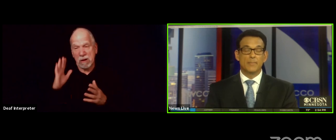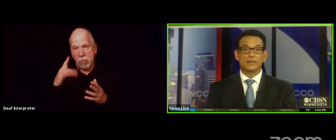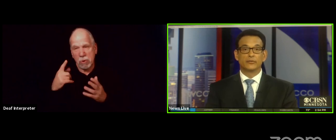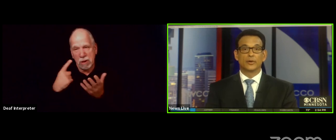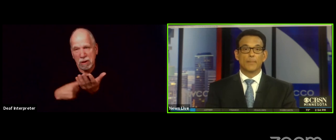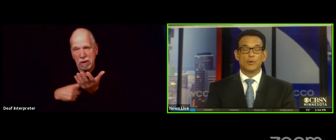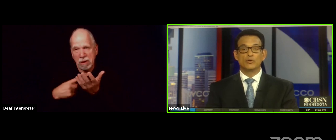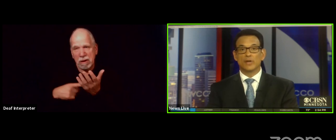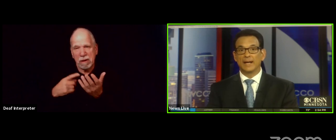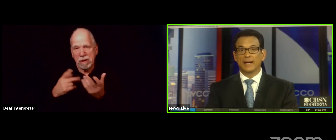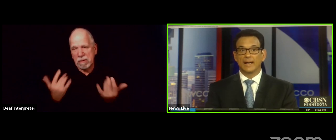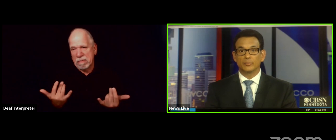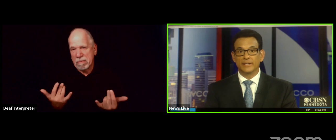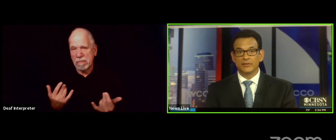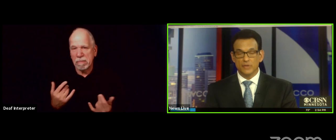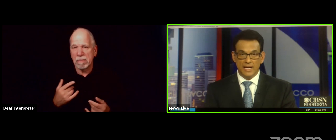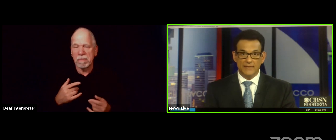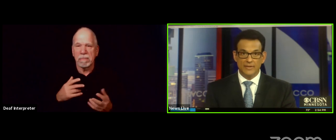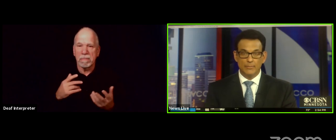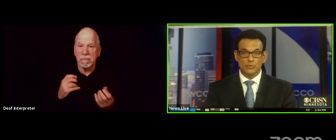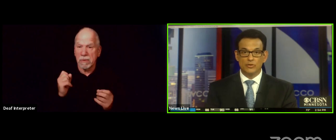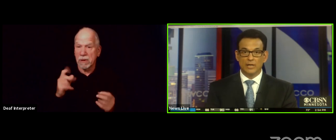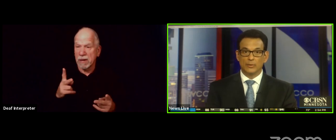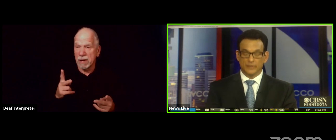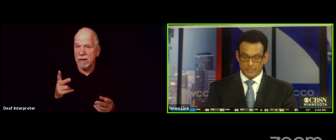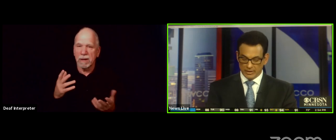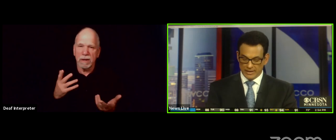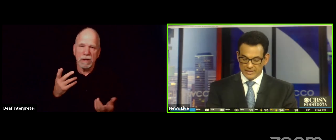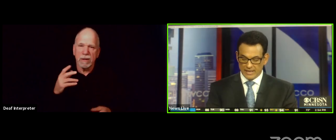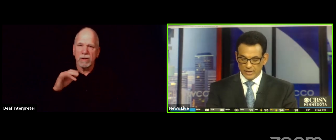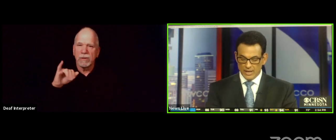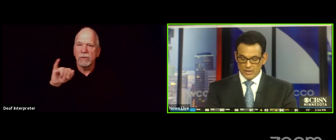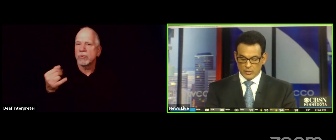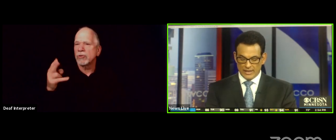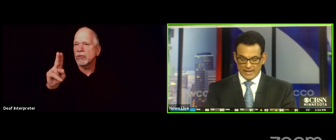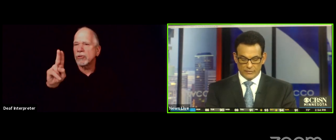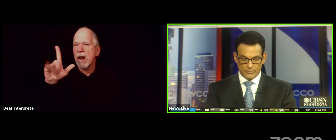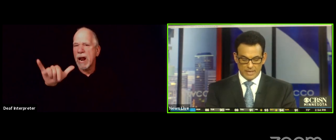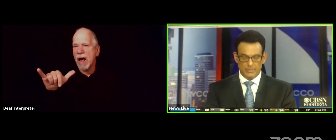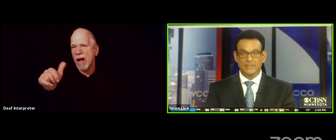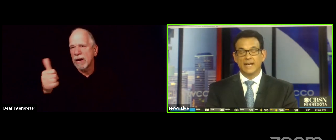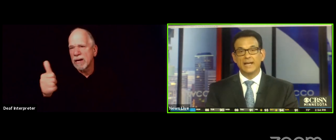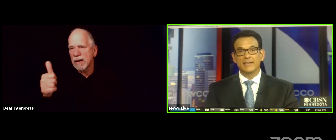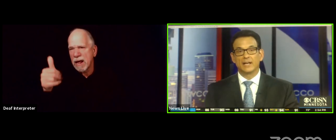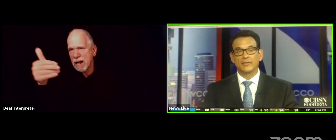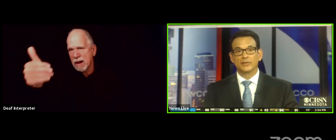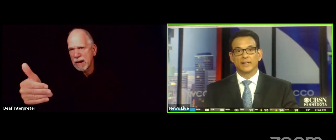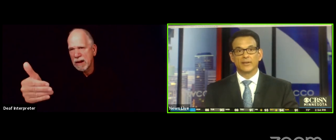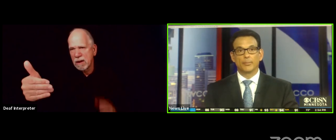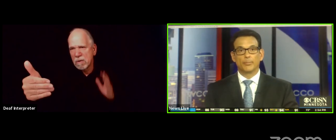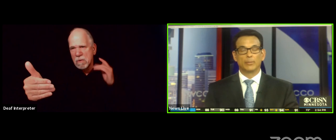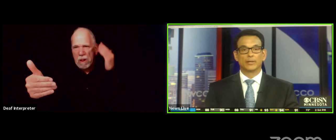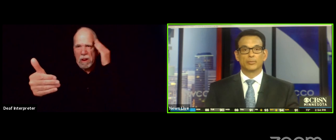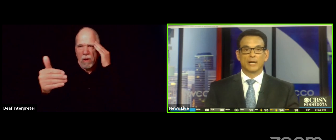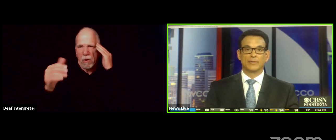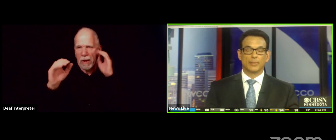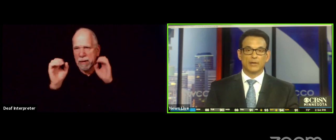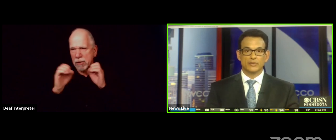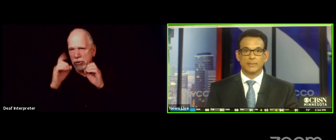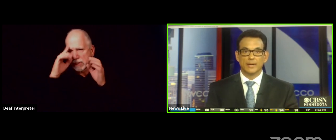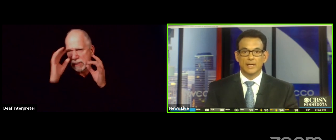the Minnesota moonshot has been achieved. That moonshot was the ability to test 20,000 people a day. The governor cited the